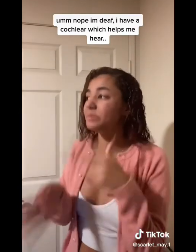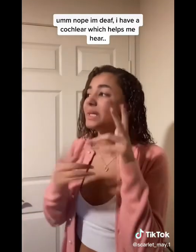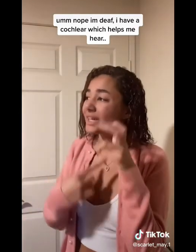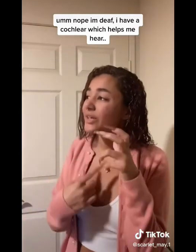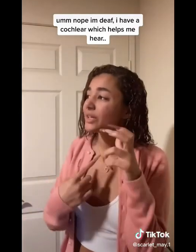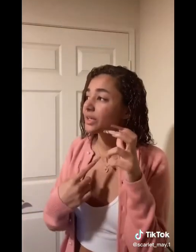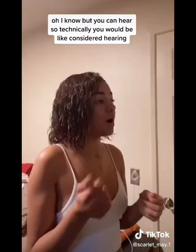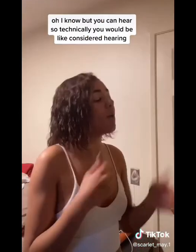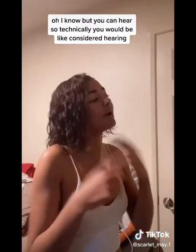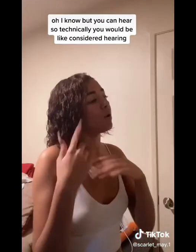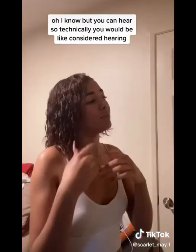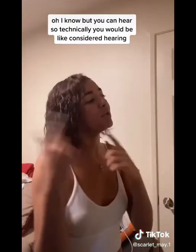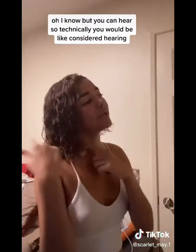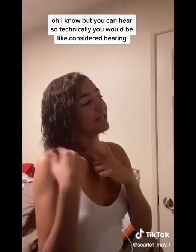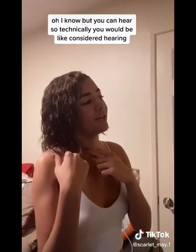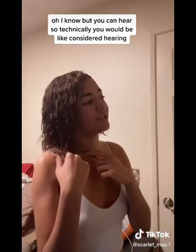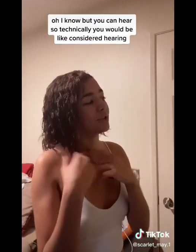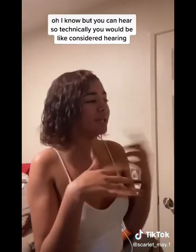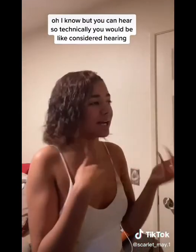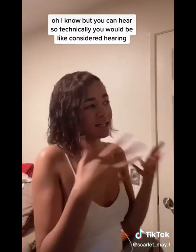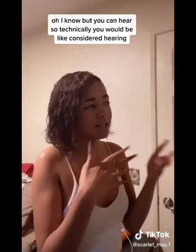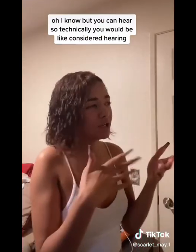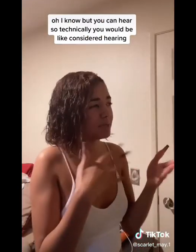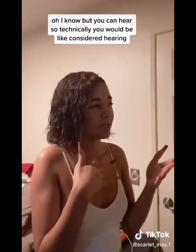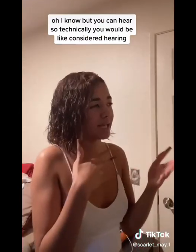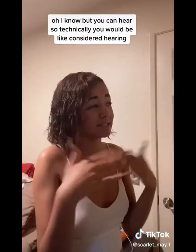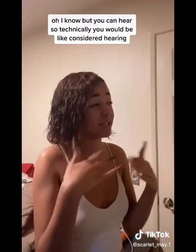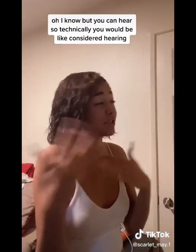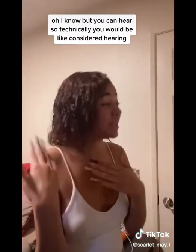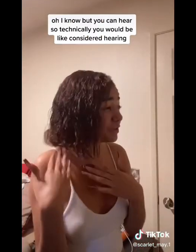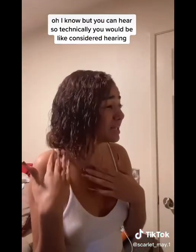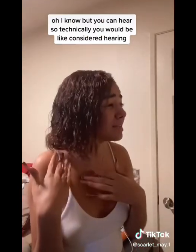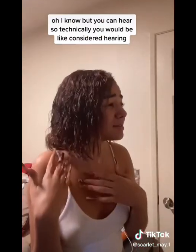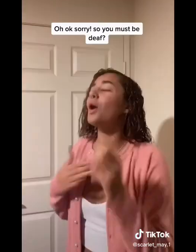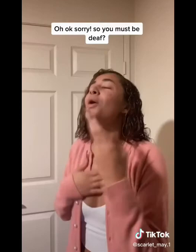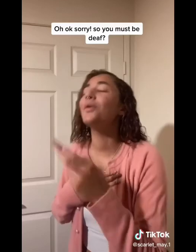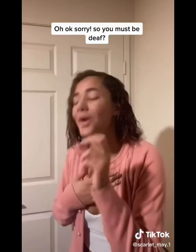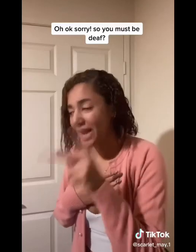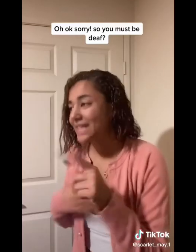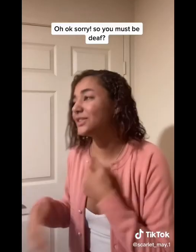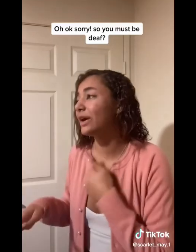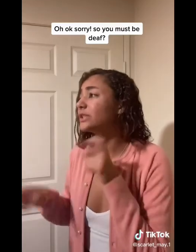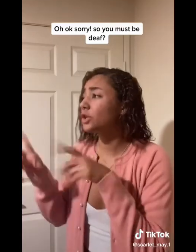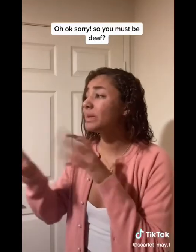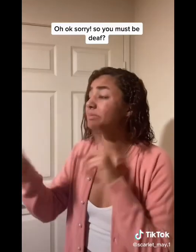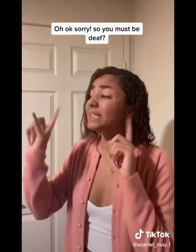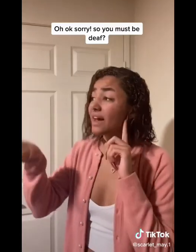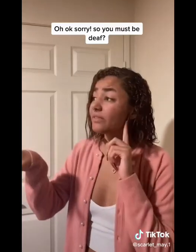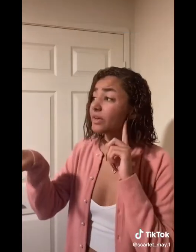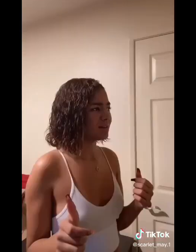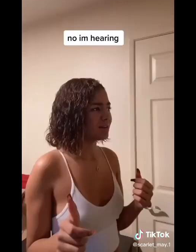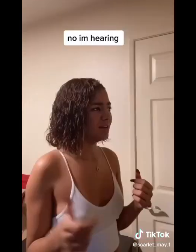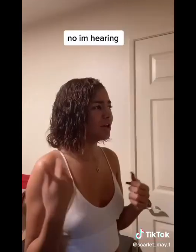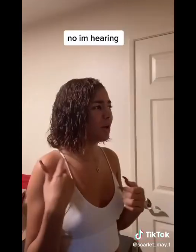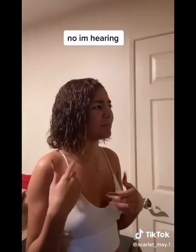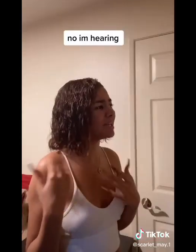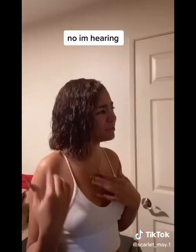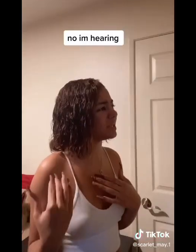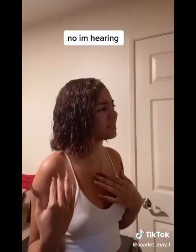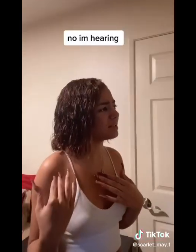hear. Oh, I know, but you can hear, so technically you'd be, like, considered hearing. Oh, okay, sorry. So you must be deaf. No, I'm hearing.